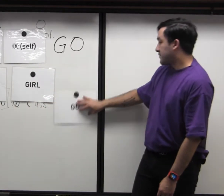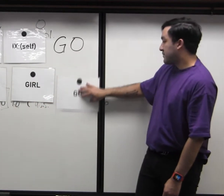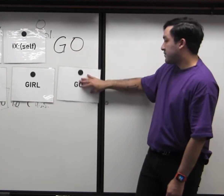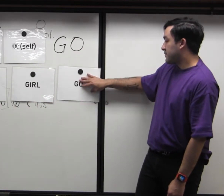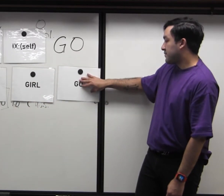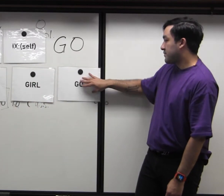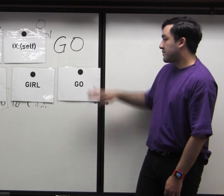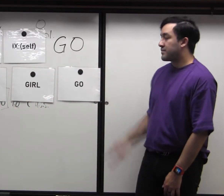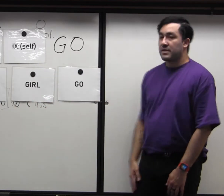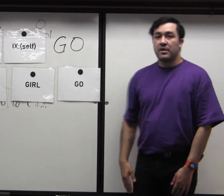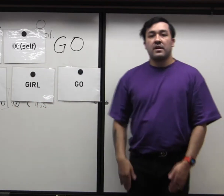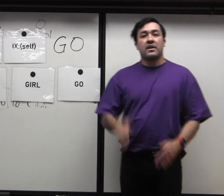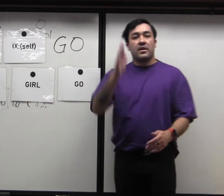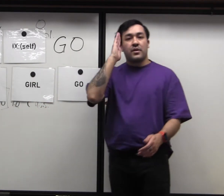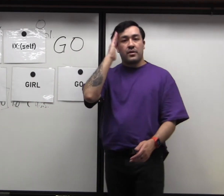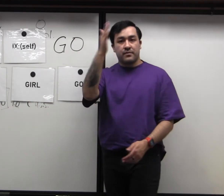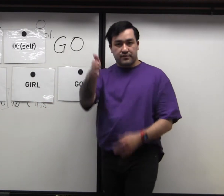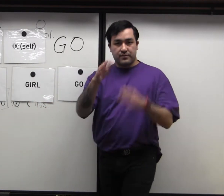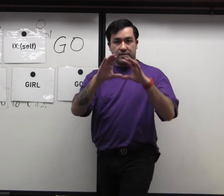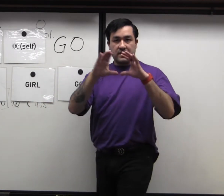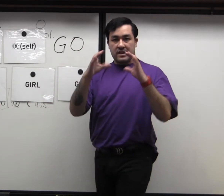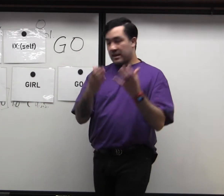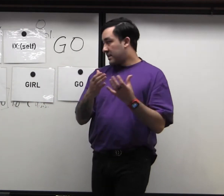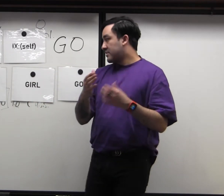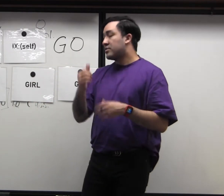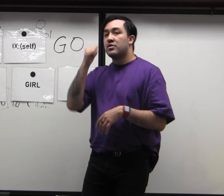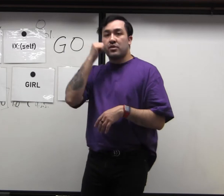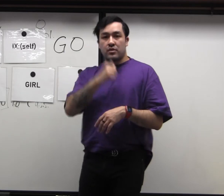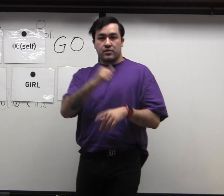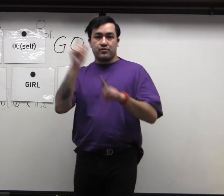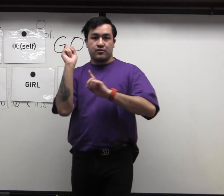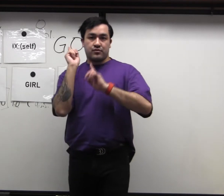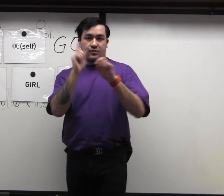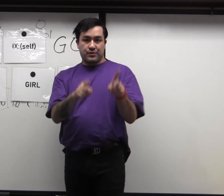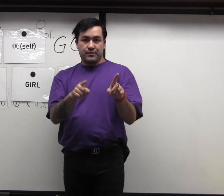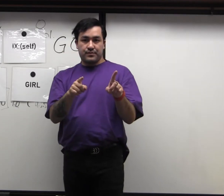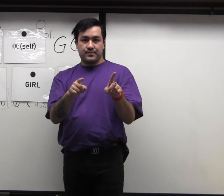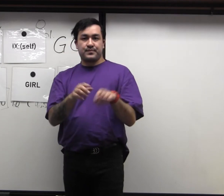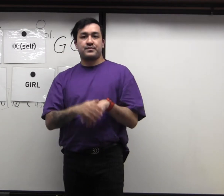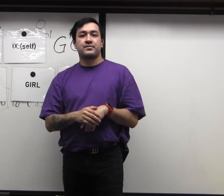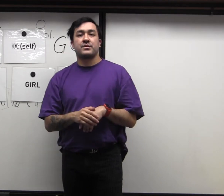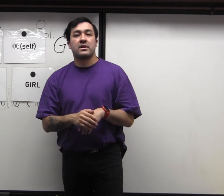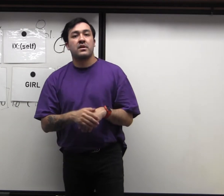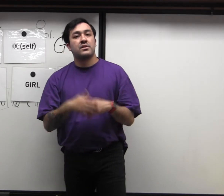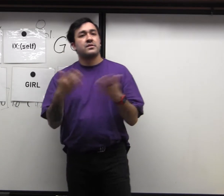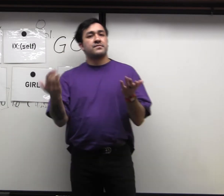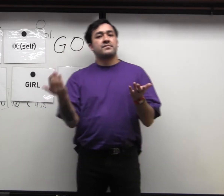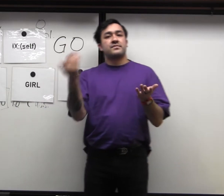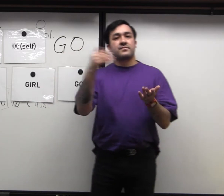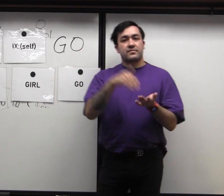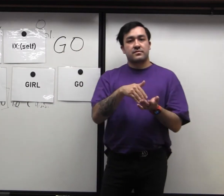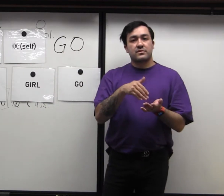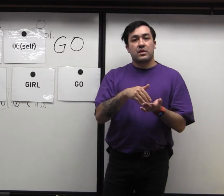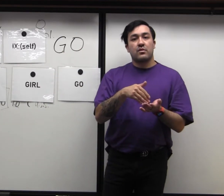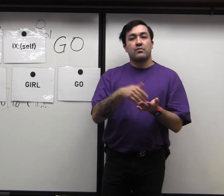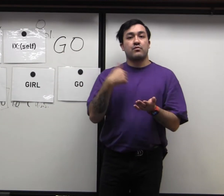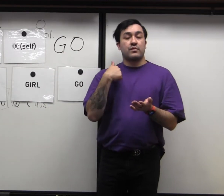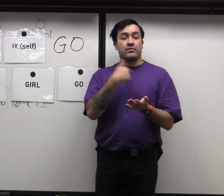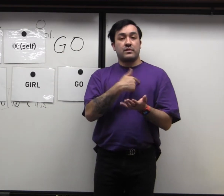verb. And that's it. So in the future, class, the girl goes. So again, I